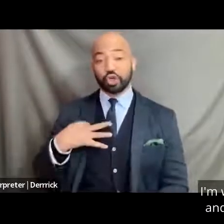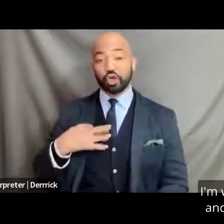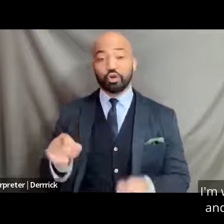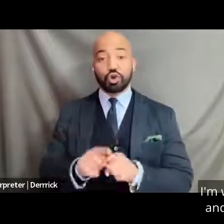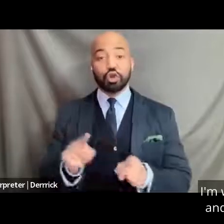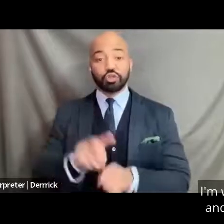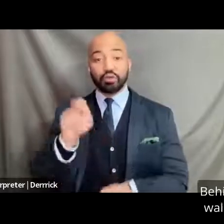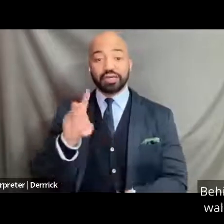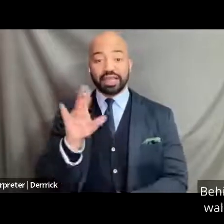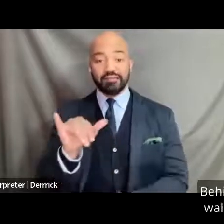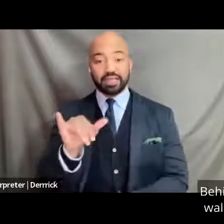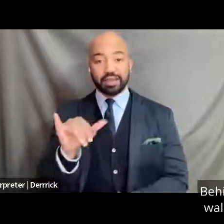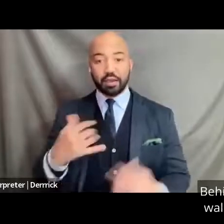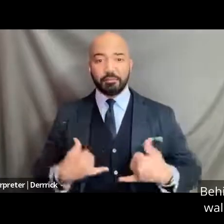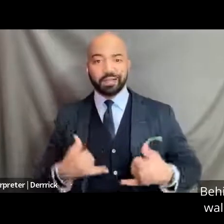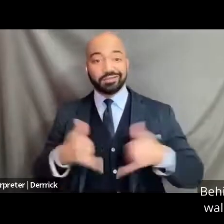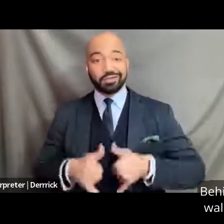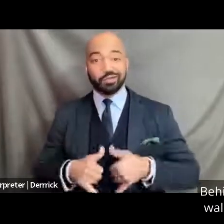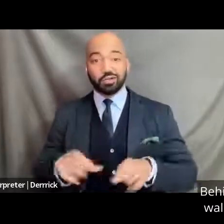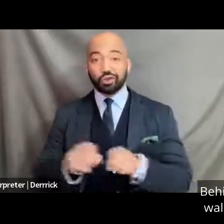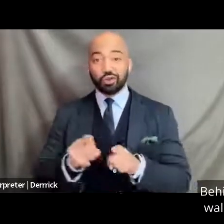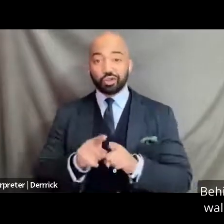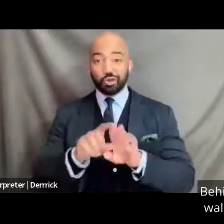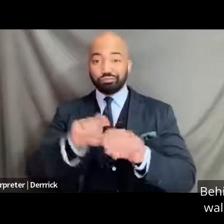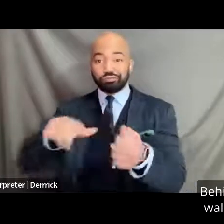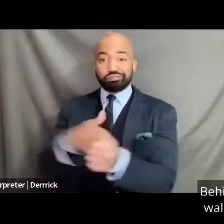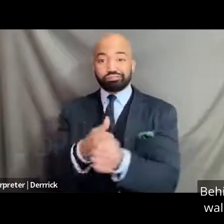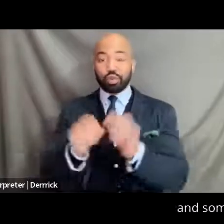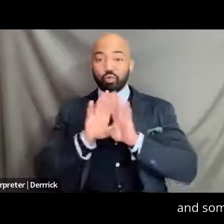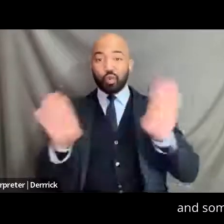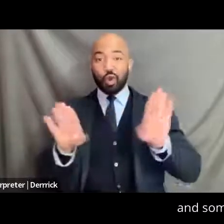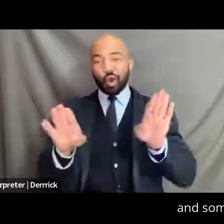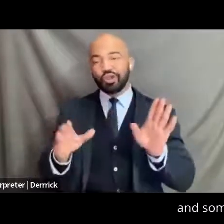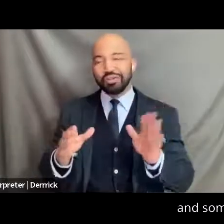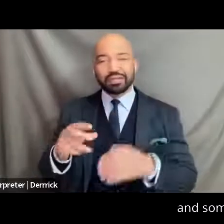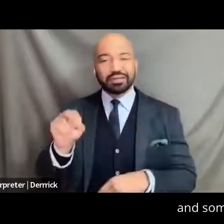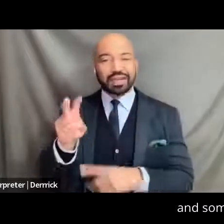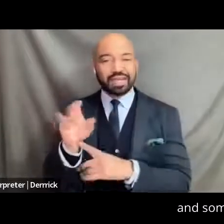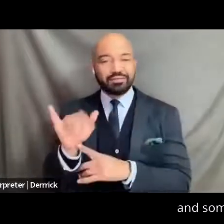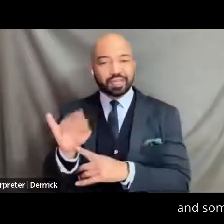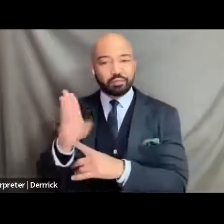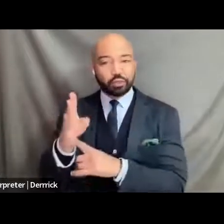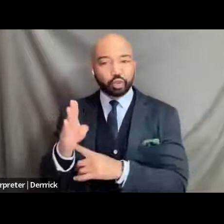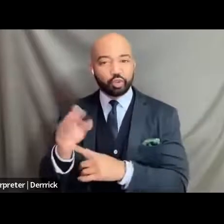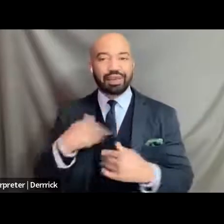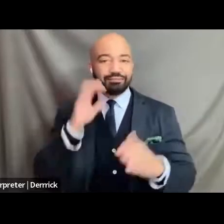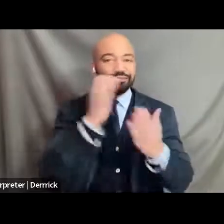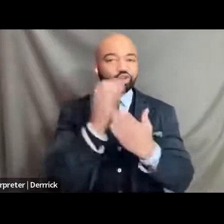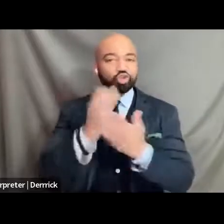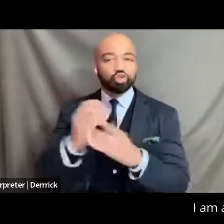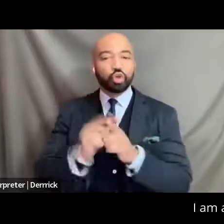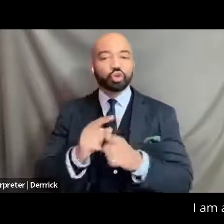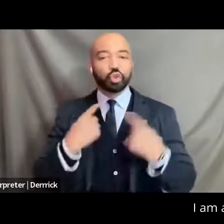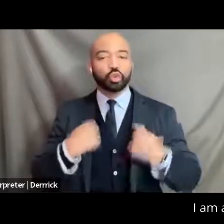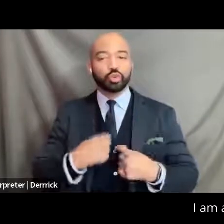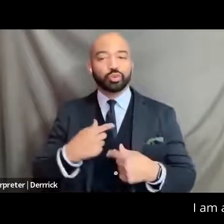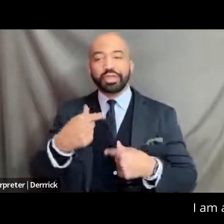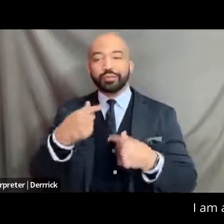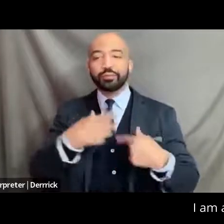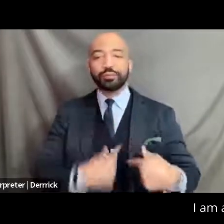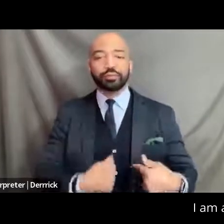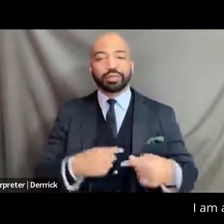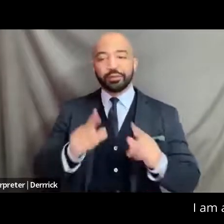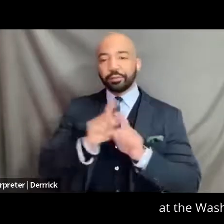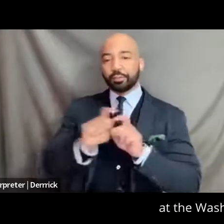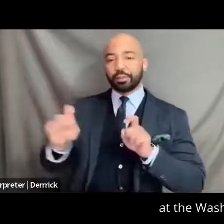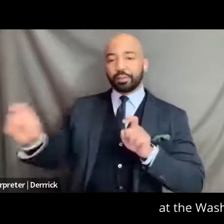blazer um behind me is a navy blue wall with some pictures and some jewelry that's hanging i am a deputy direct